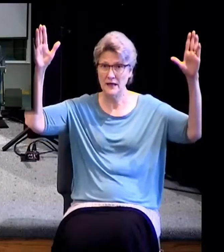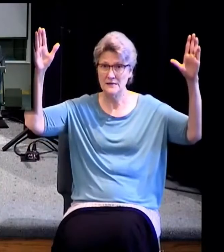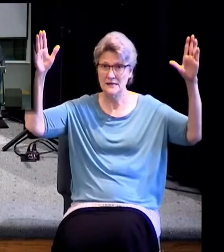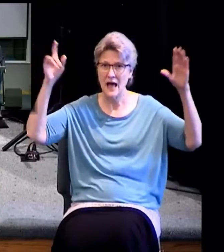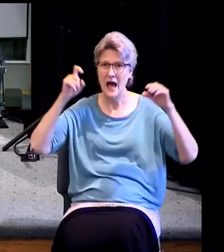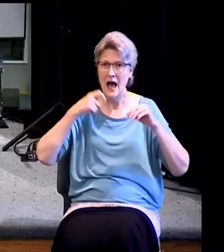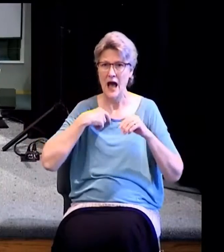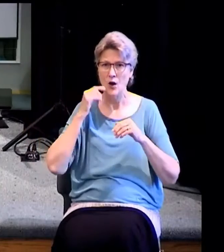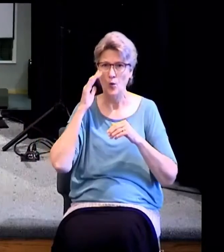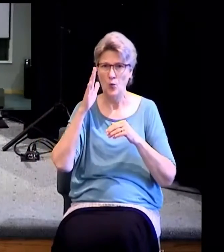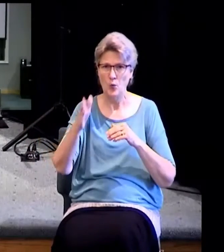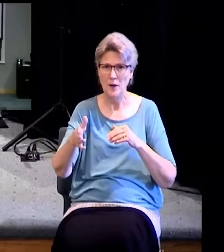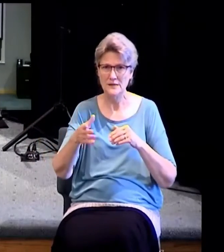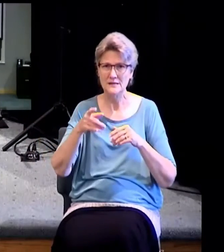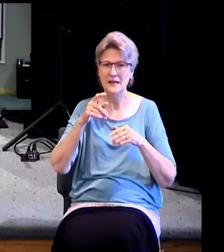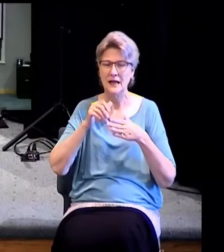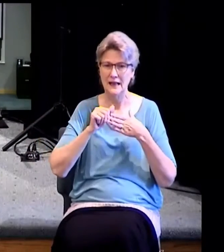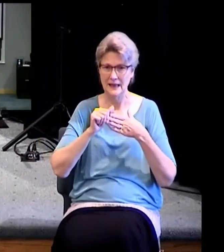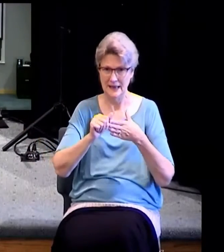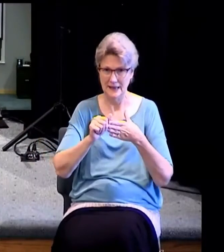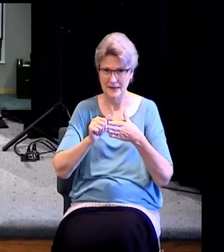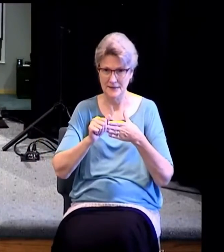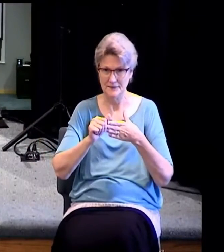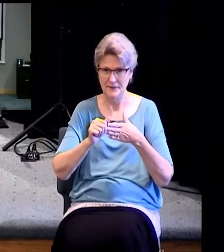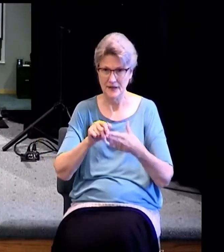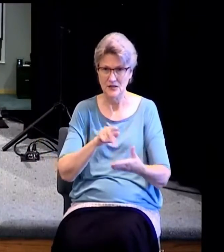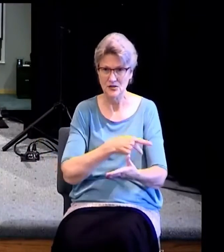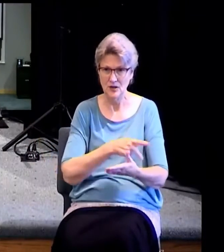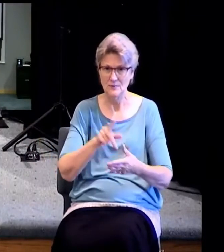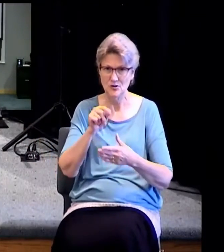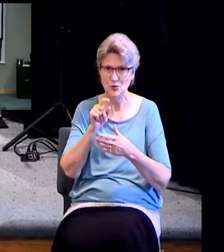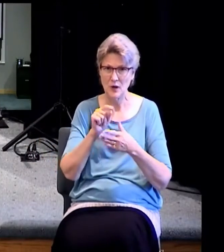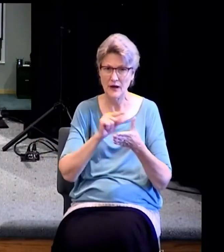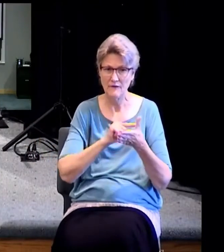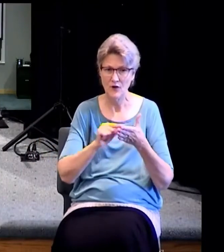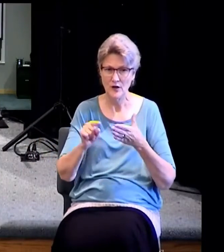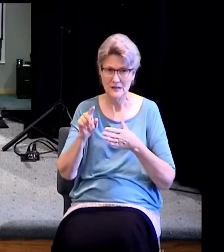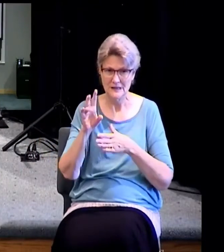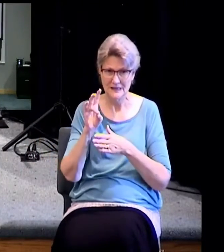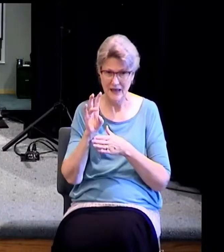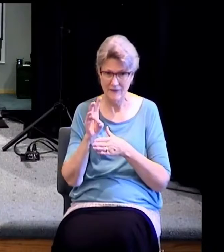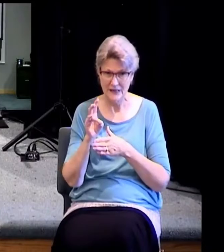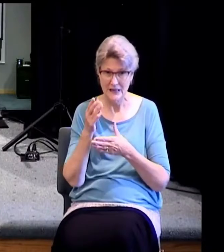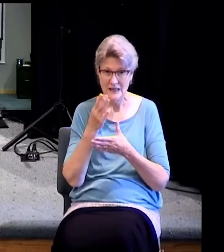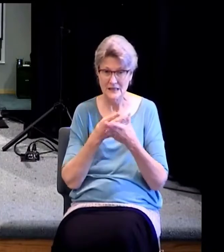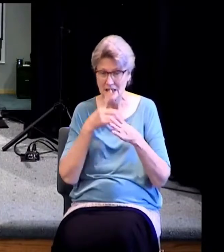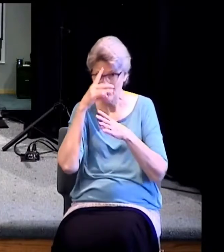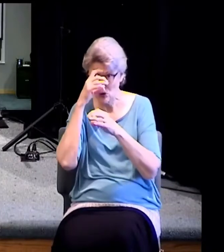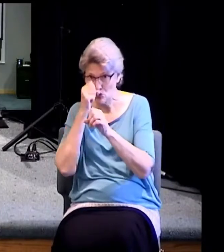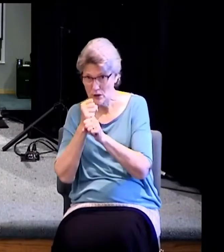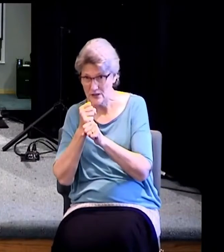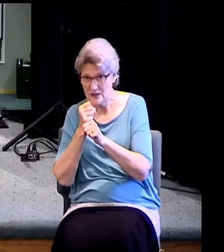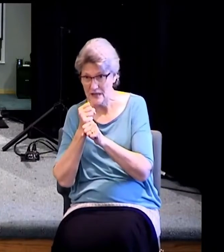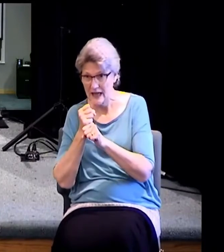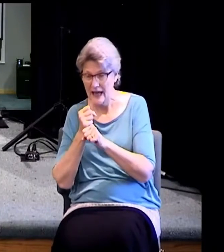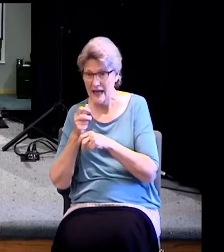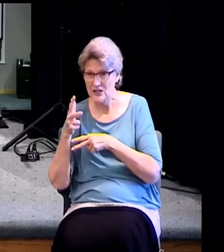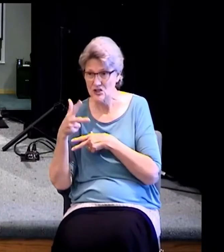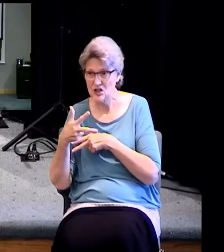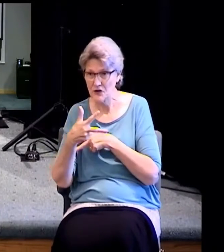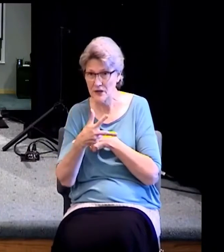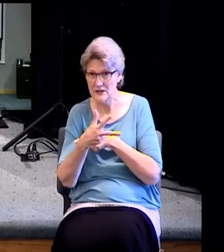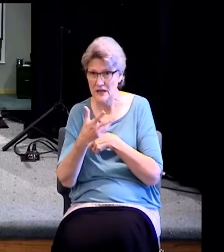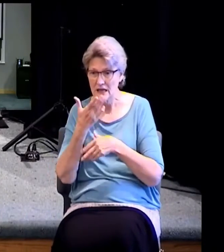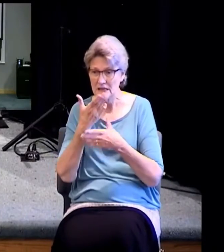So he casted that shadow. And the Bible says in Psalms 20, verse 7, some trust in chariots and some in horses,